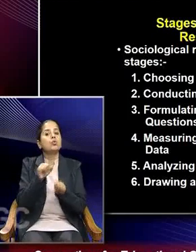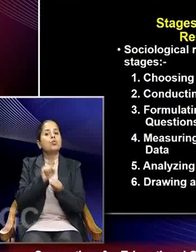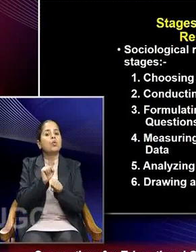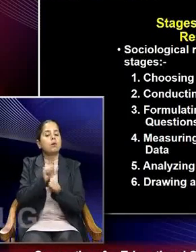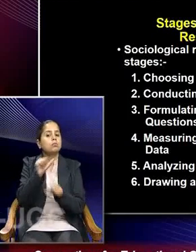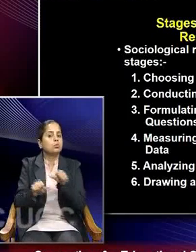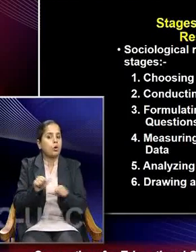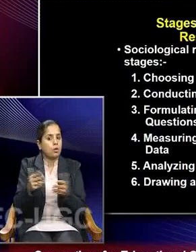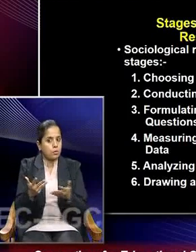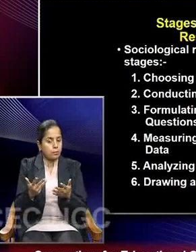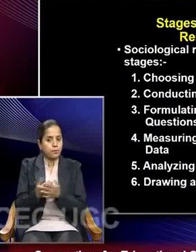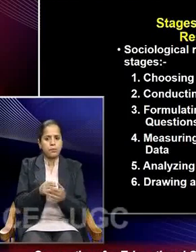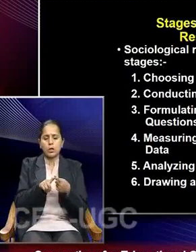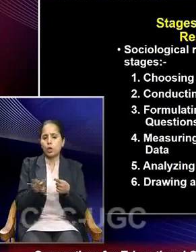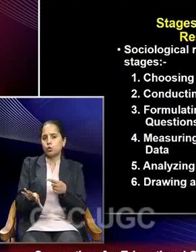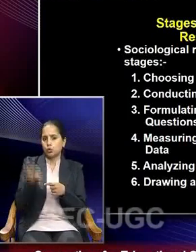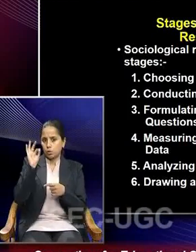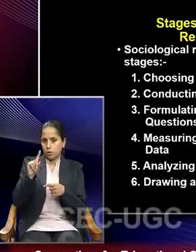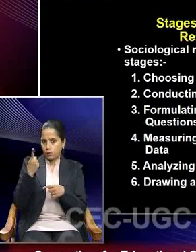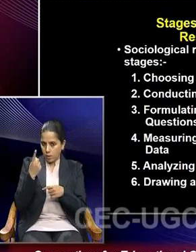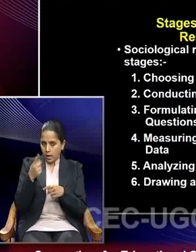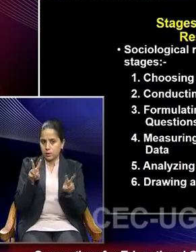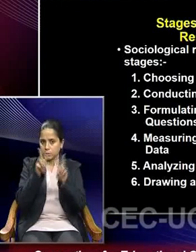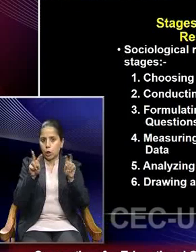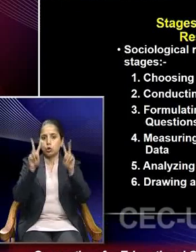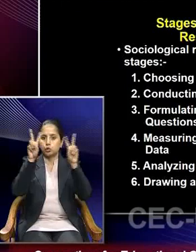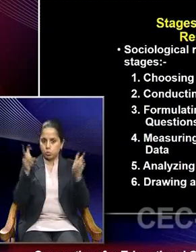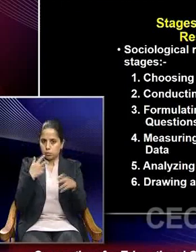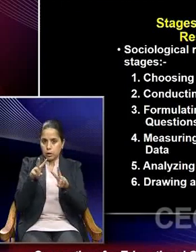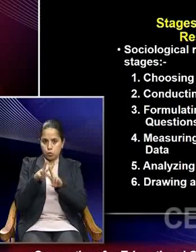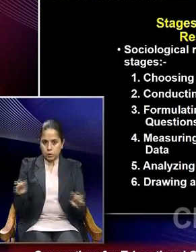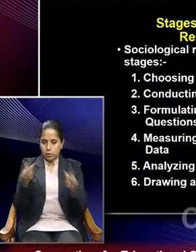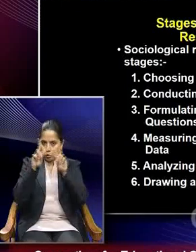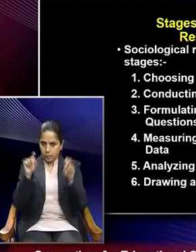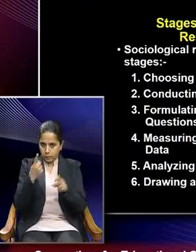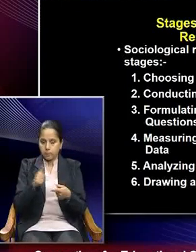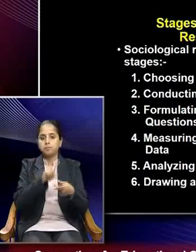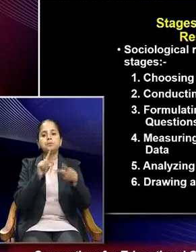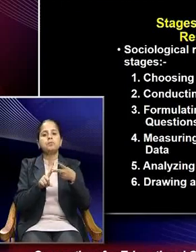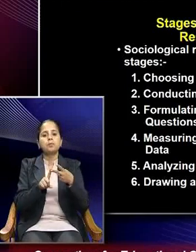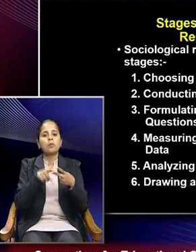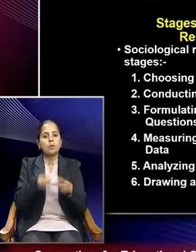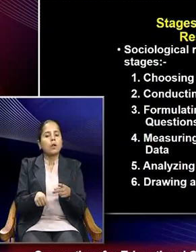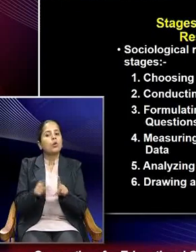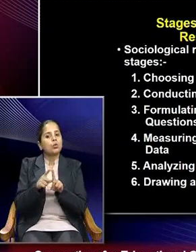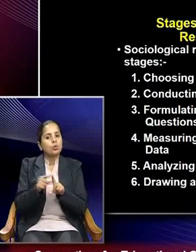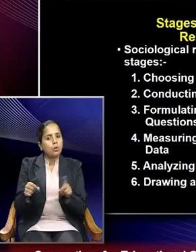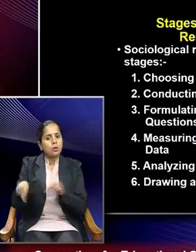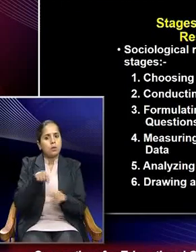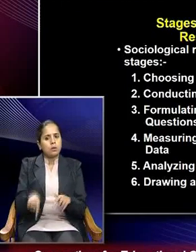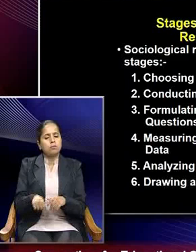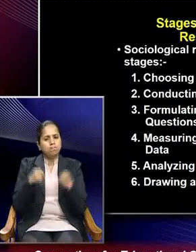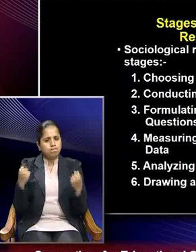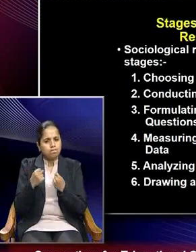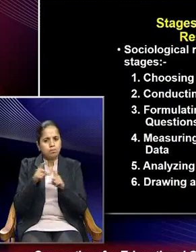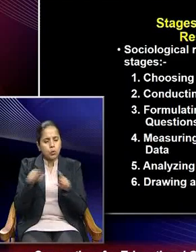researcher is to choose a research topic. The second, conduct an exhaustive